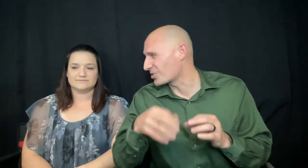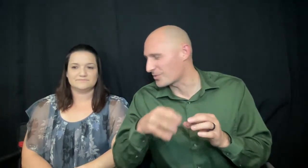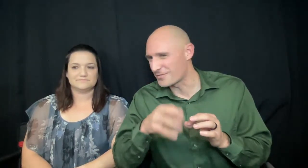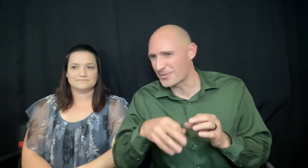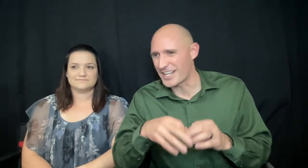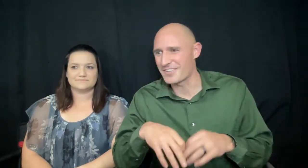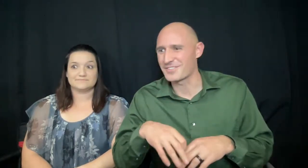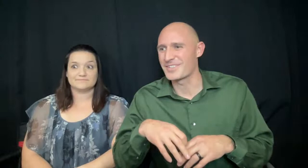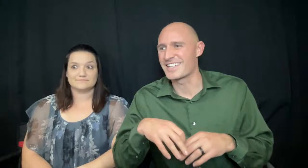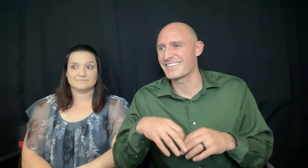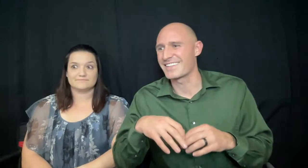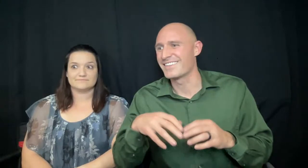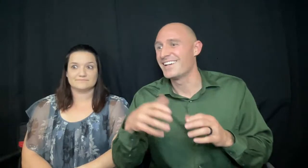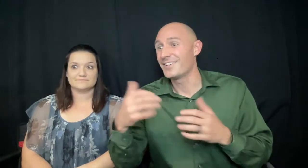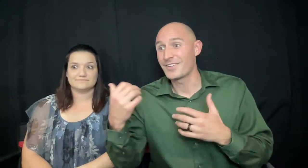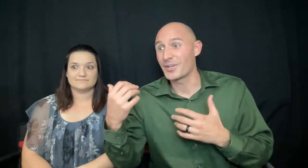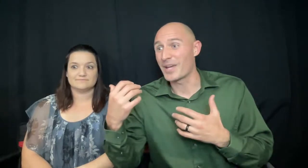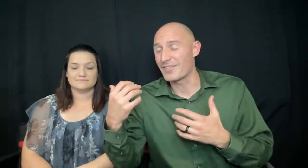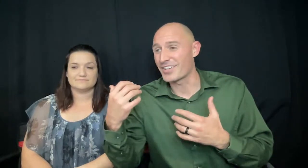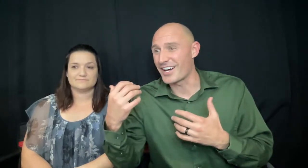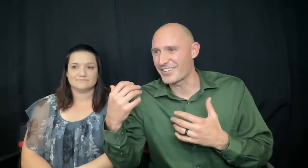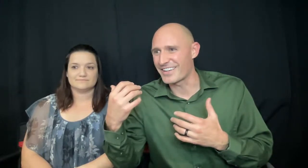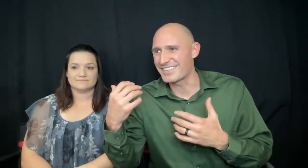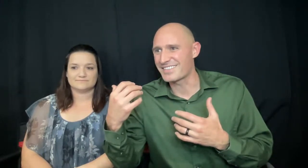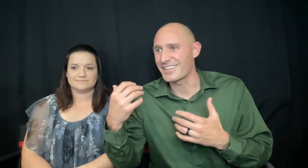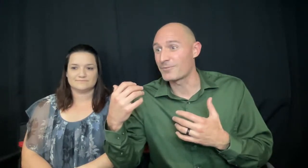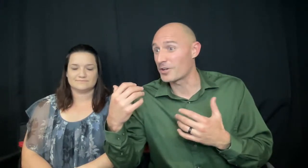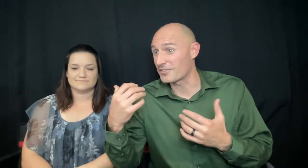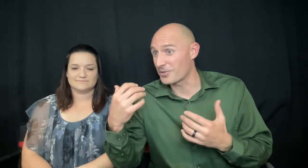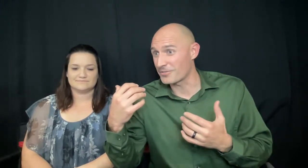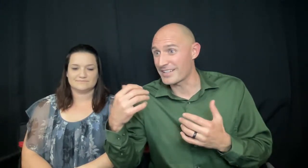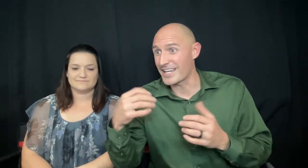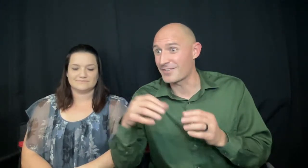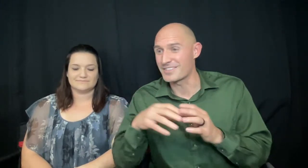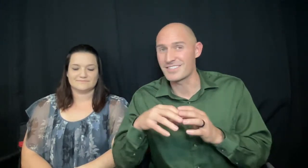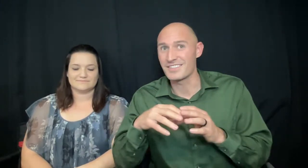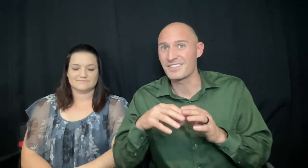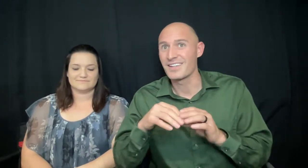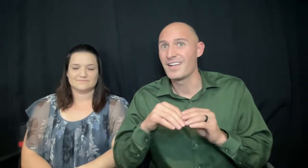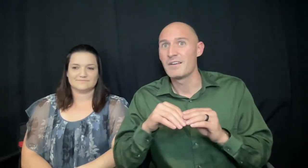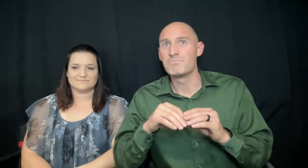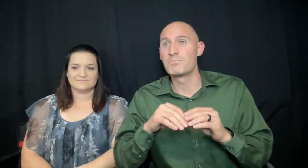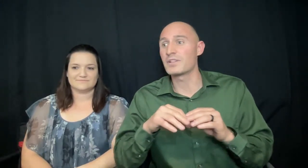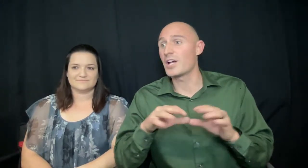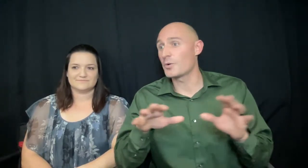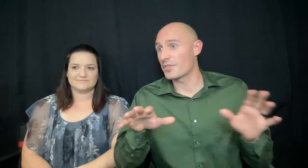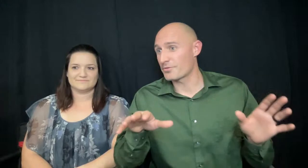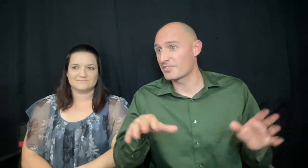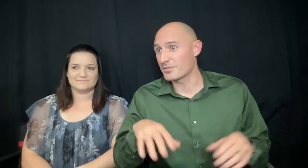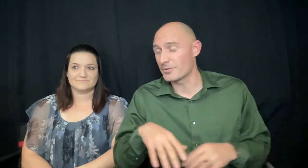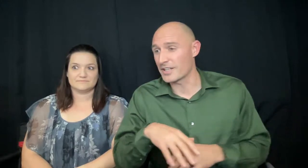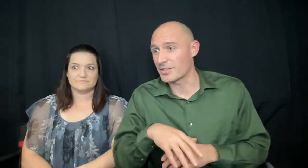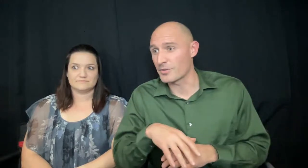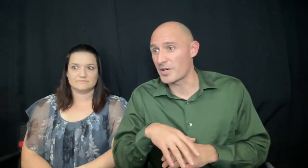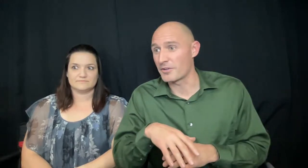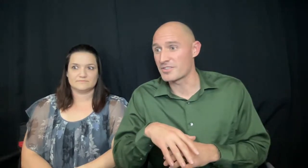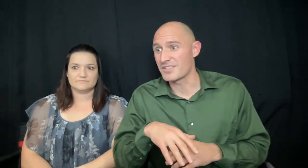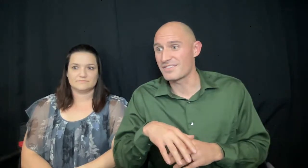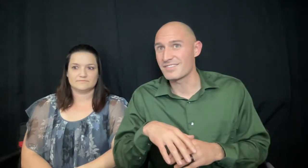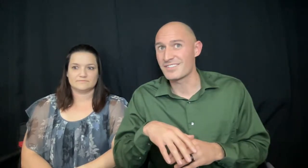interpreting 40 hours a week. And then we have a daughter that's 4 years old right now, and she's blowing through school like no tomorrow.